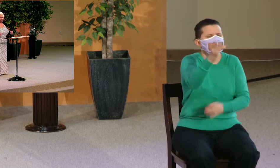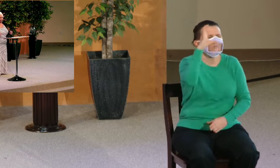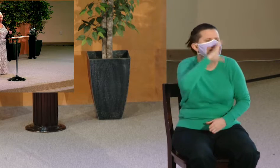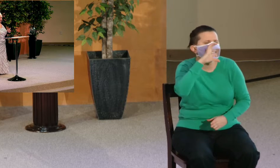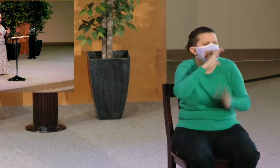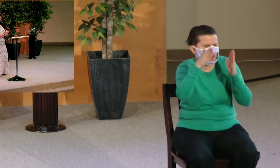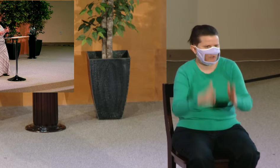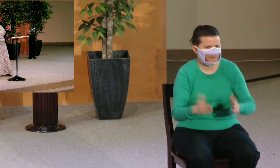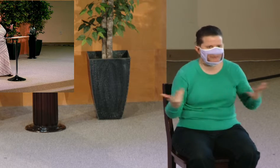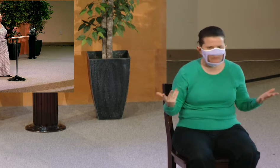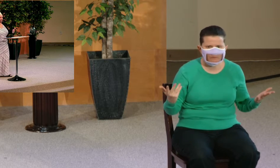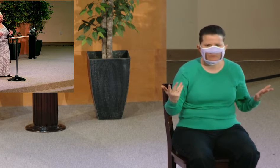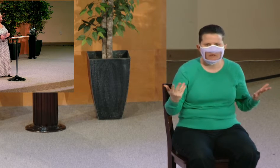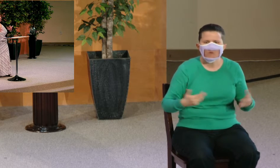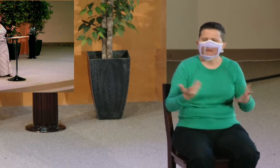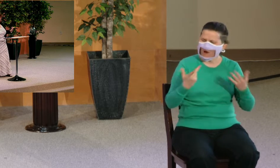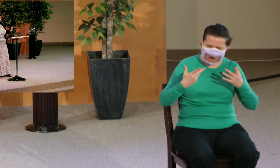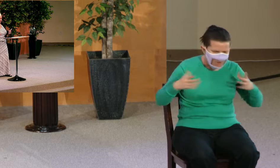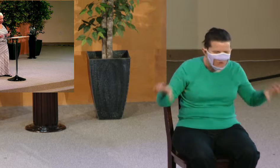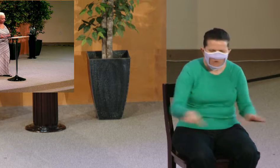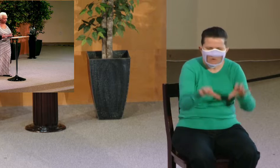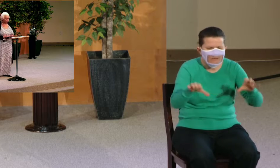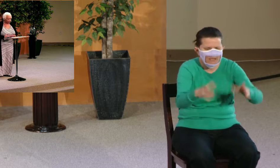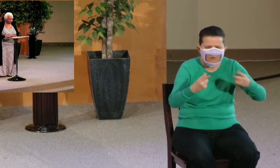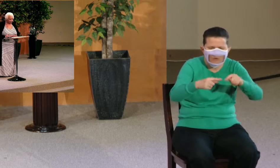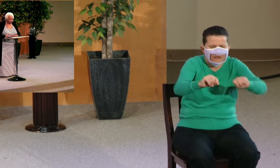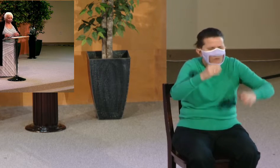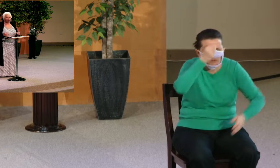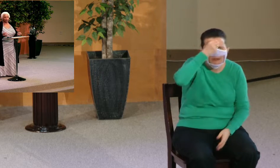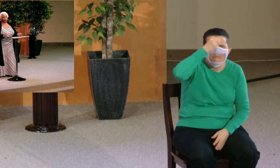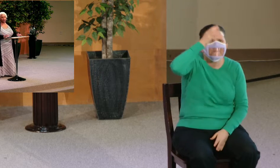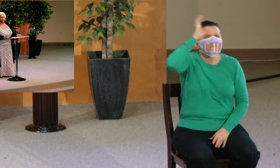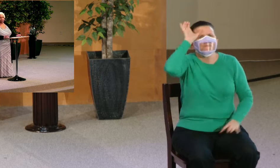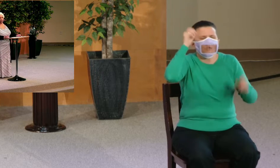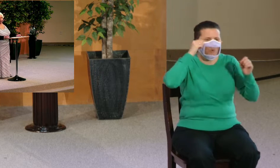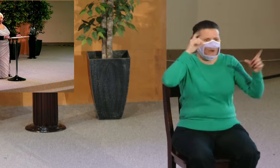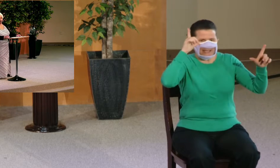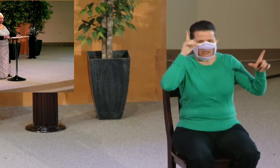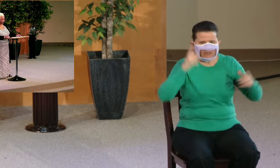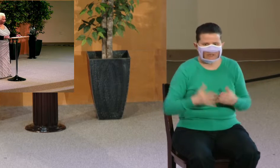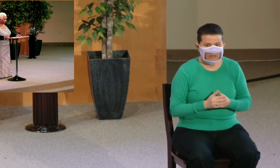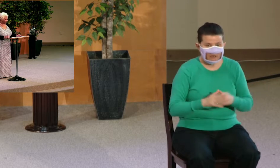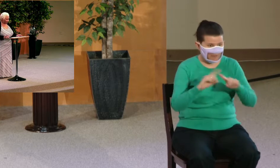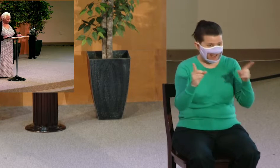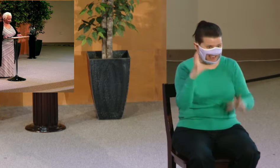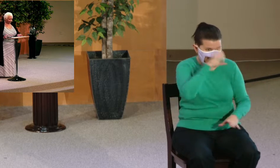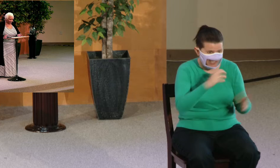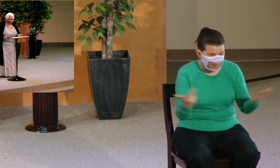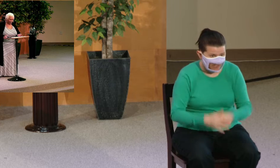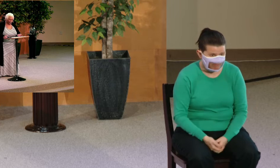awakening our spirituality and awakening our consciousness. But guess what? We don't want change either.